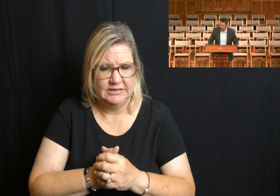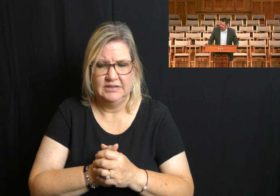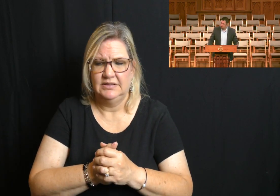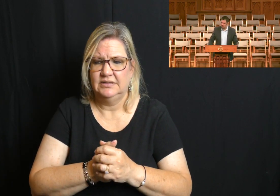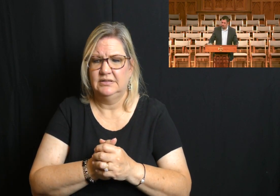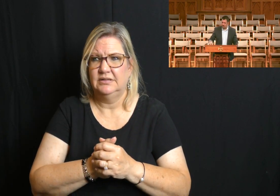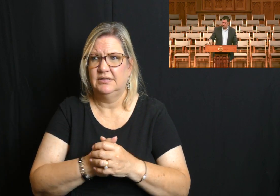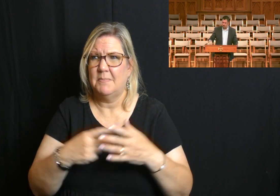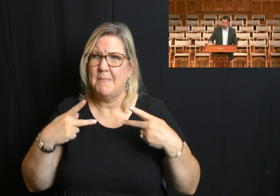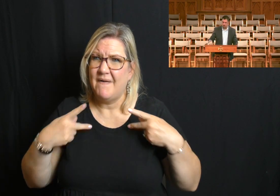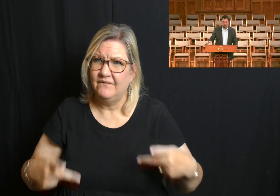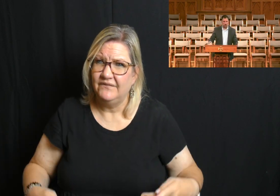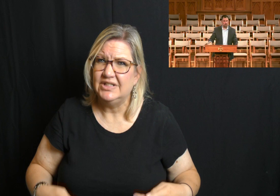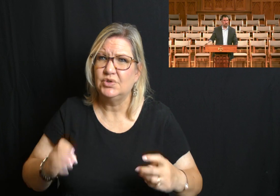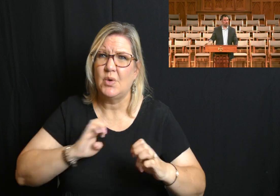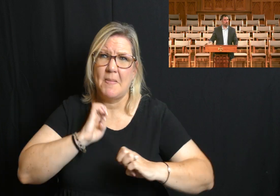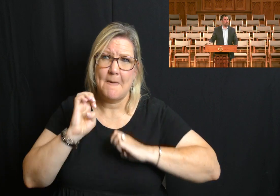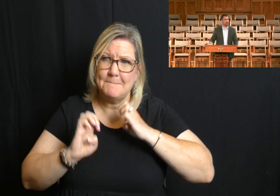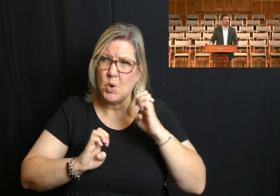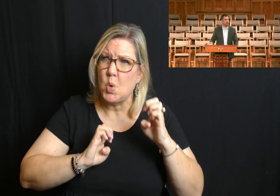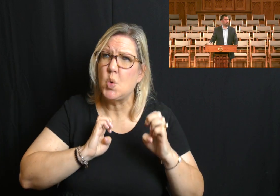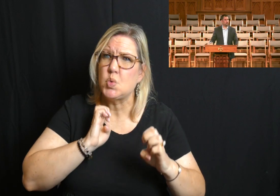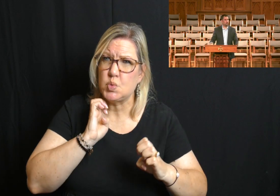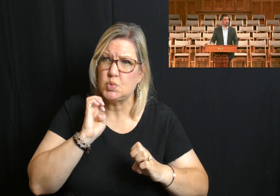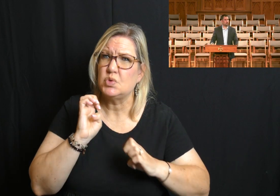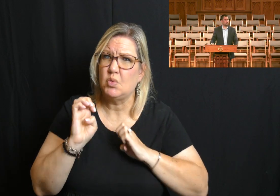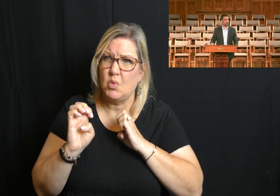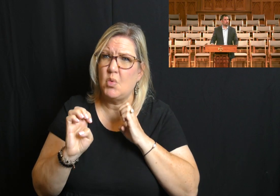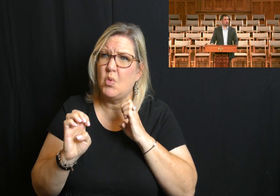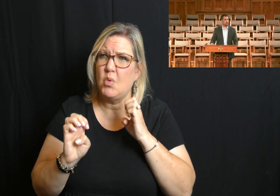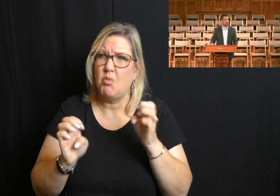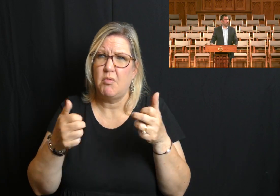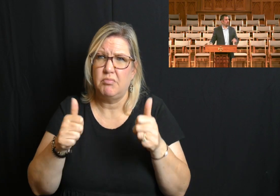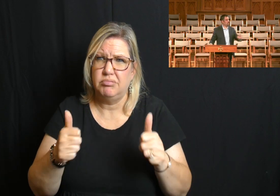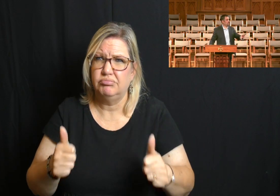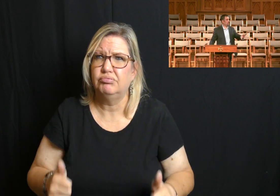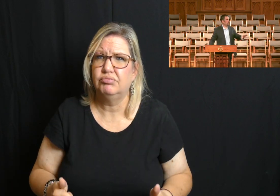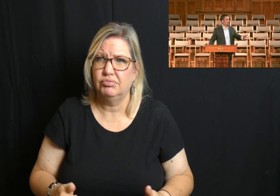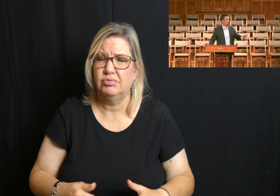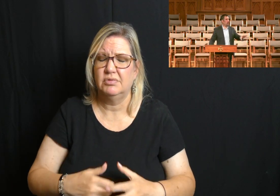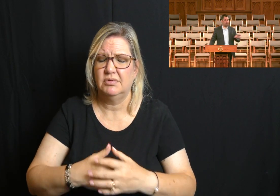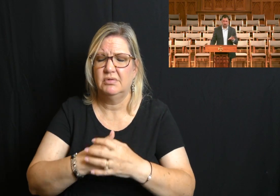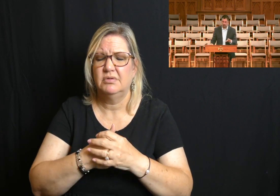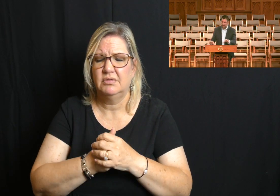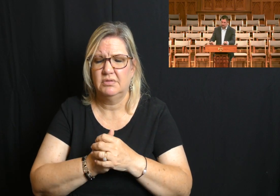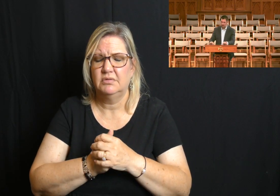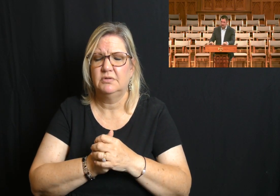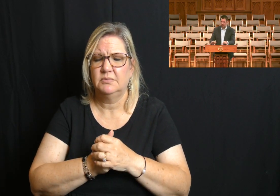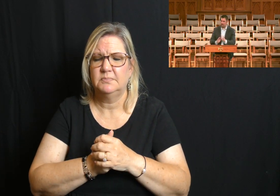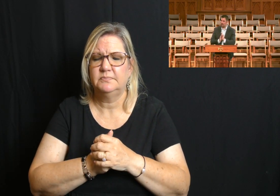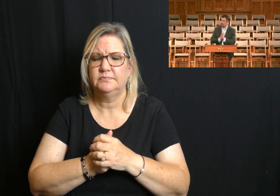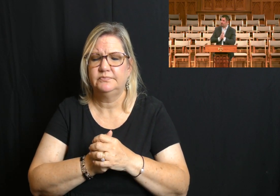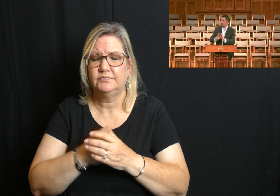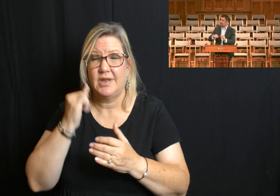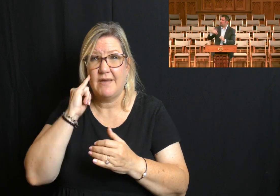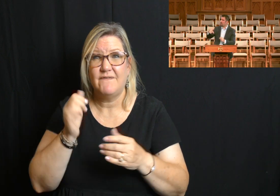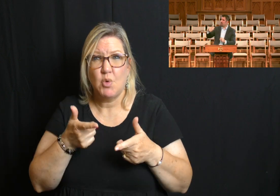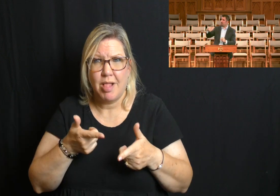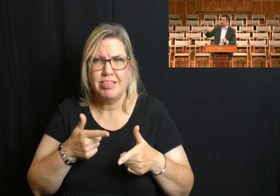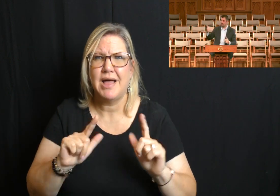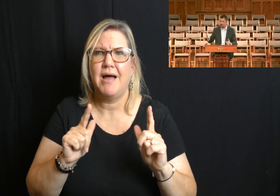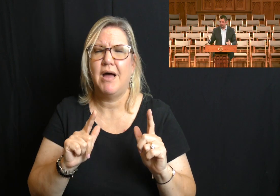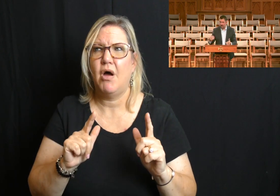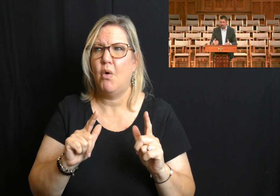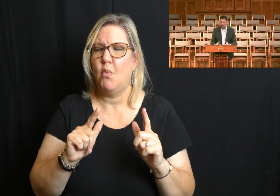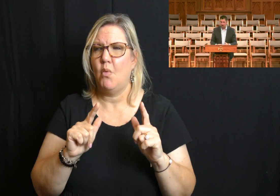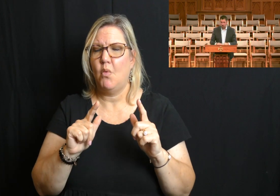My physical and my emotional well-being was being affected. And every time that we allow the anxiety, the fear to build